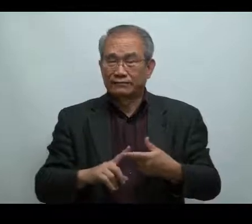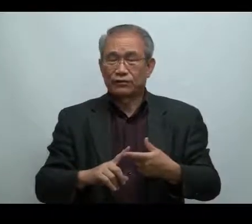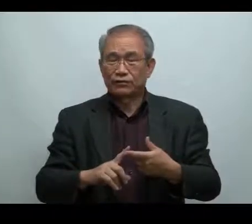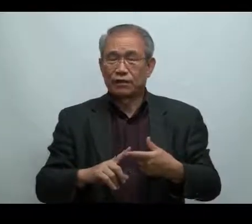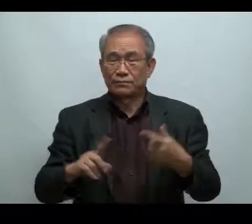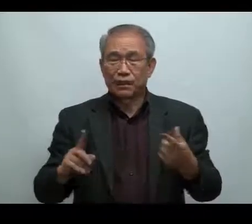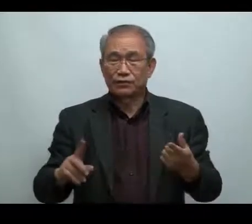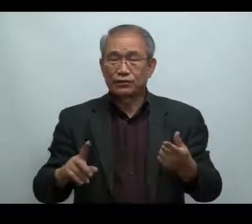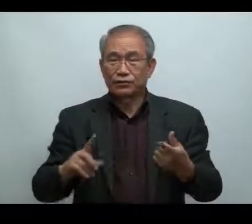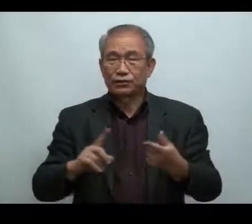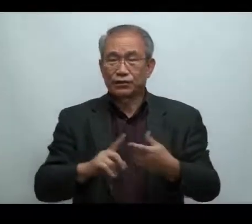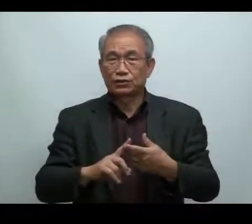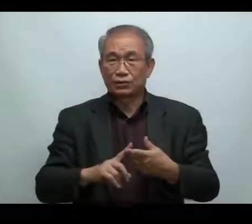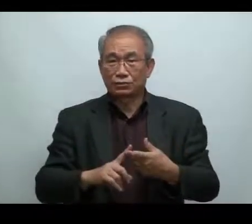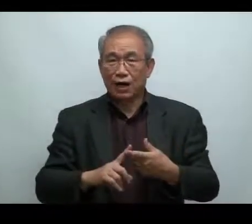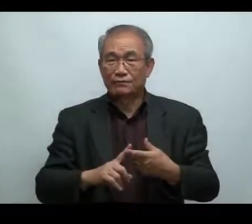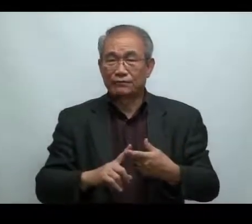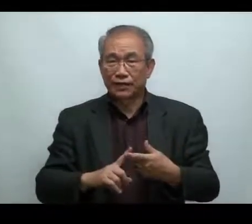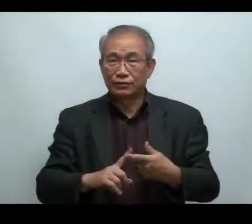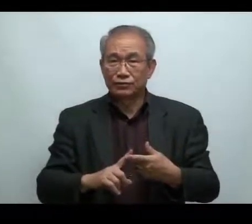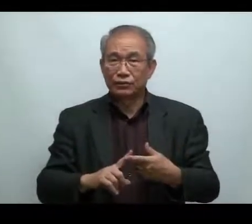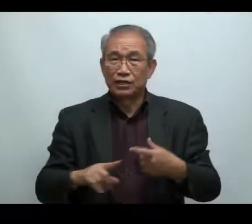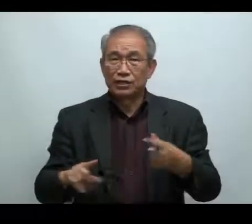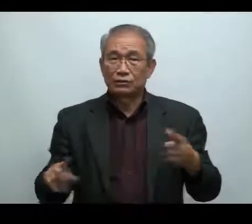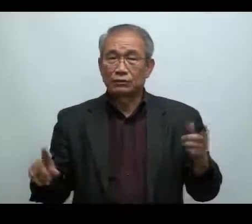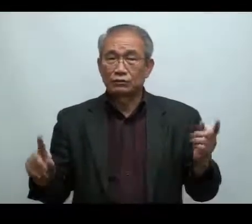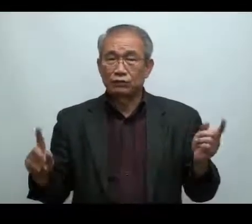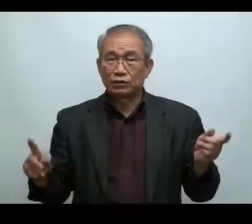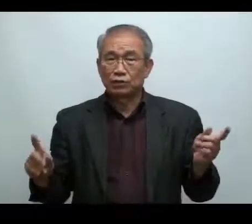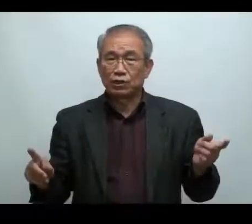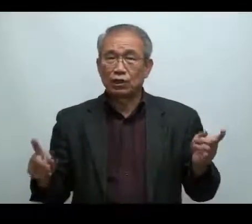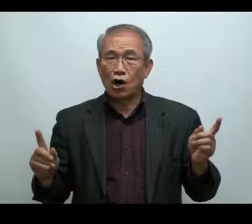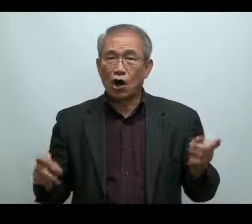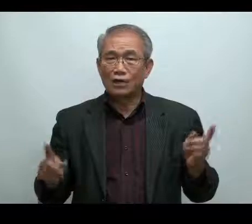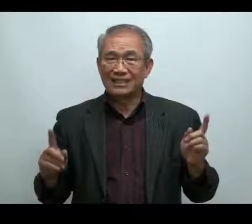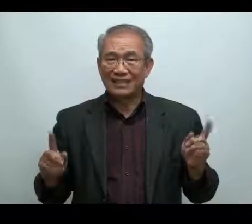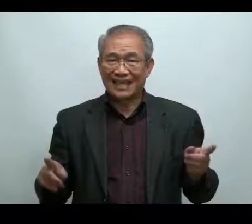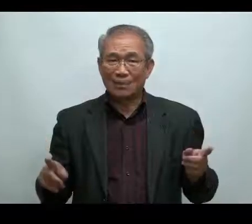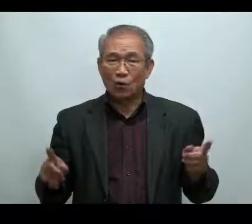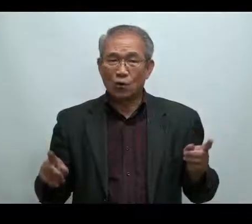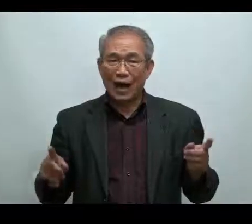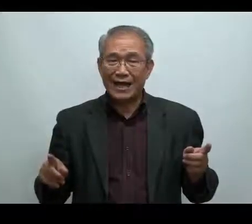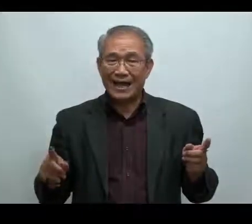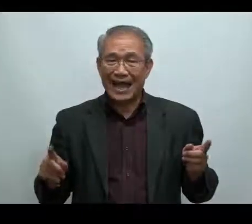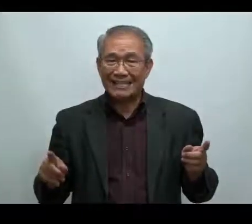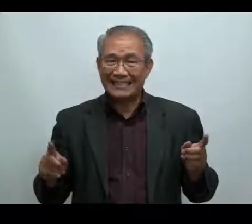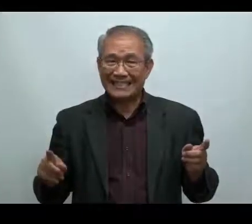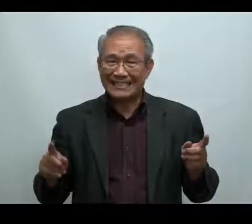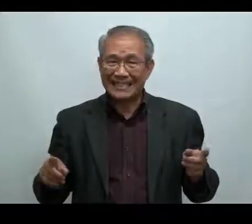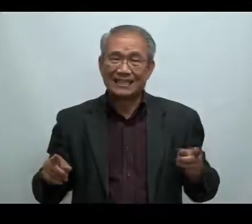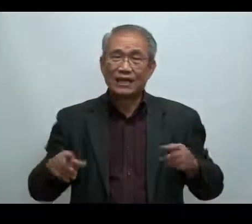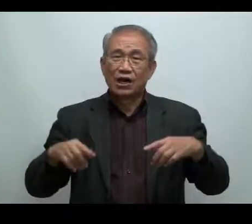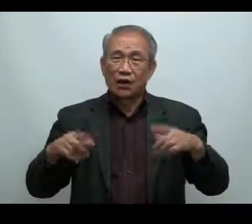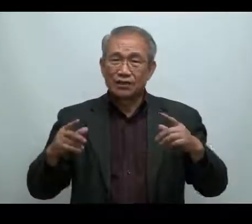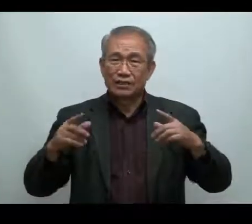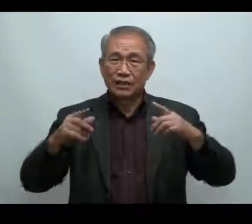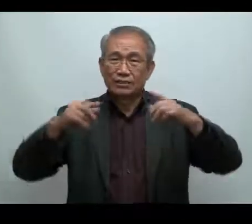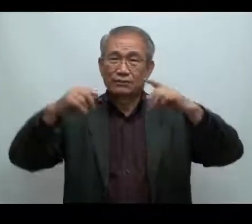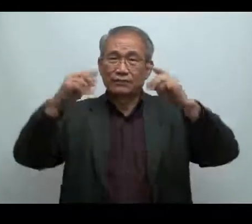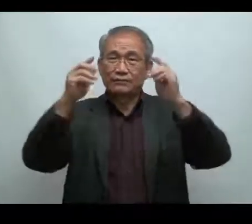first terminology that describes phonation is what we call onset, O-N-S-E-T. Onset is where the vocal